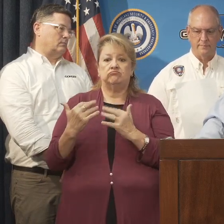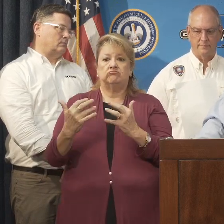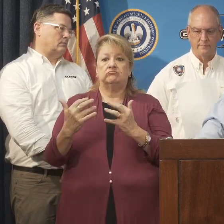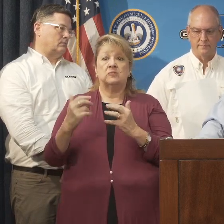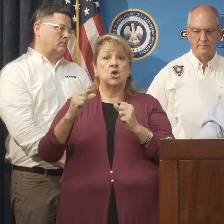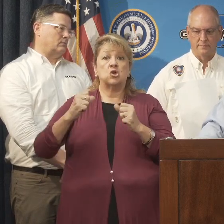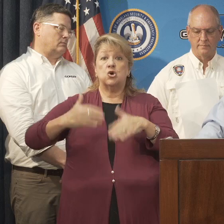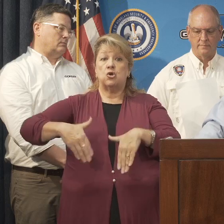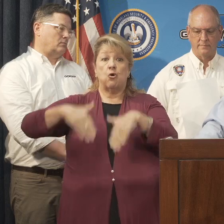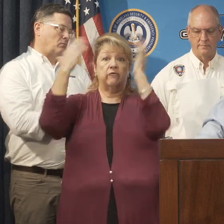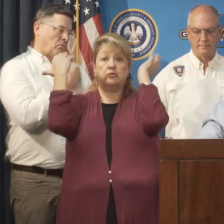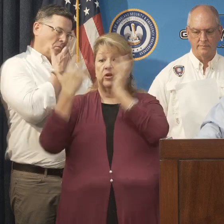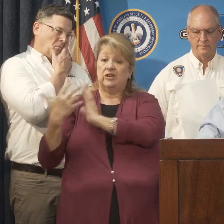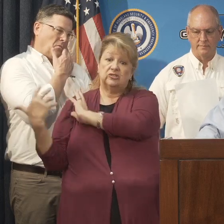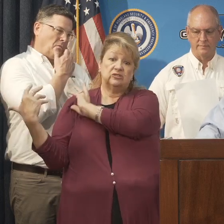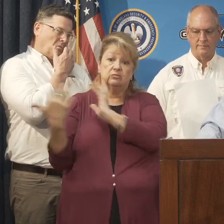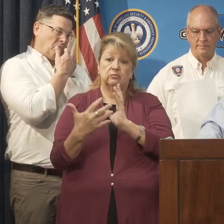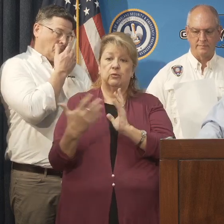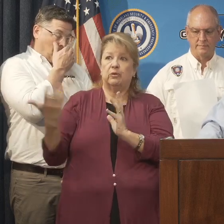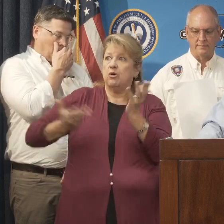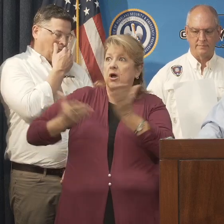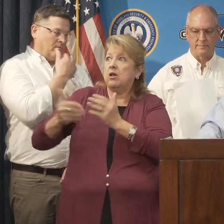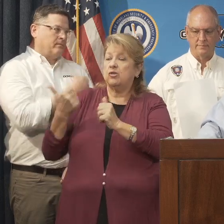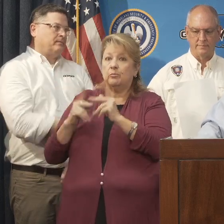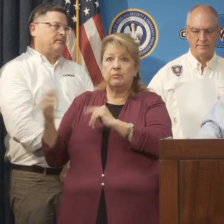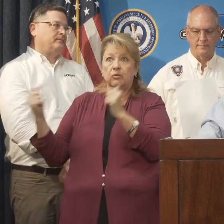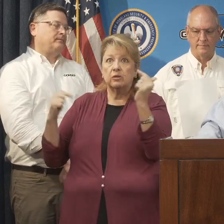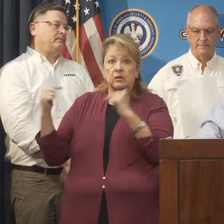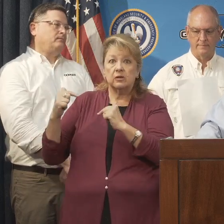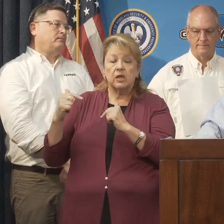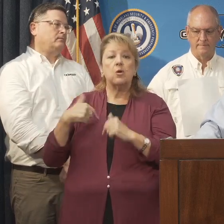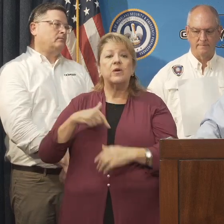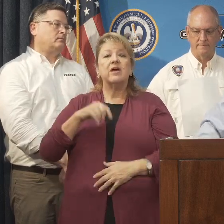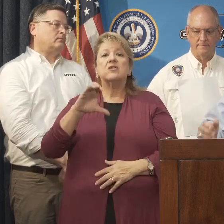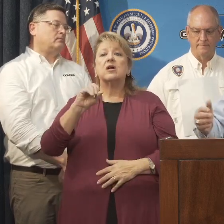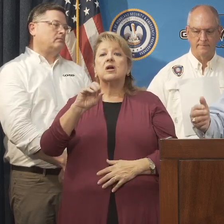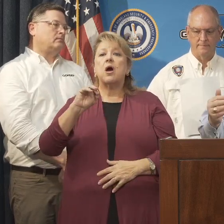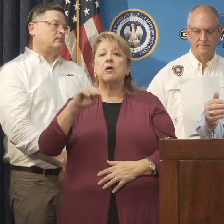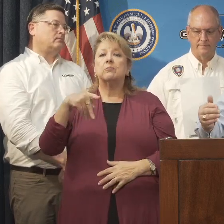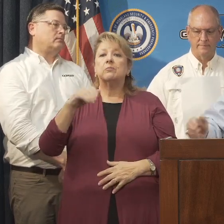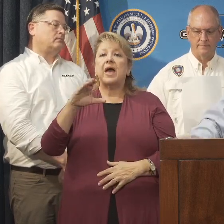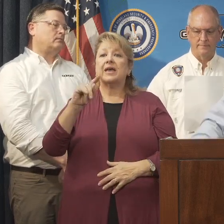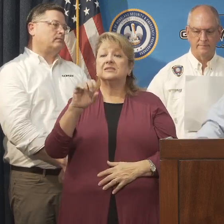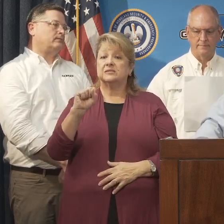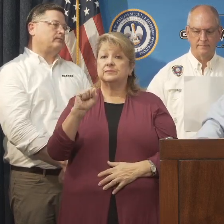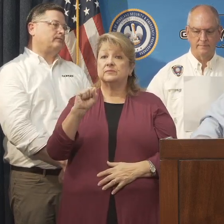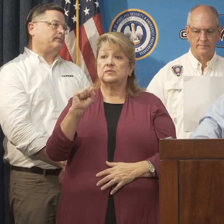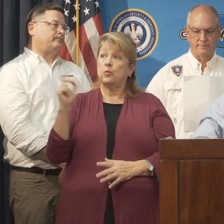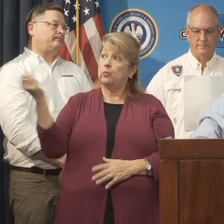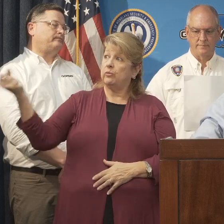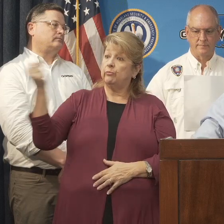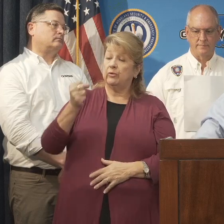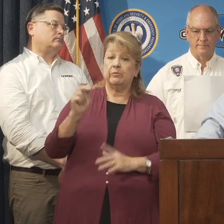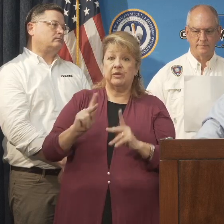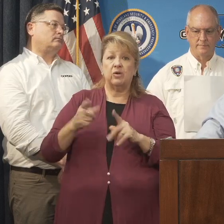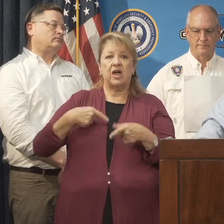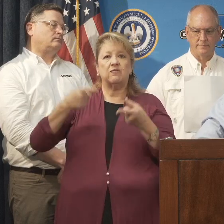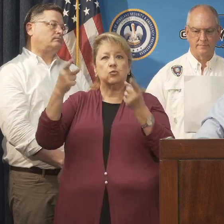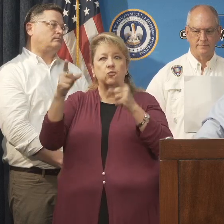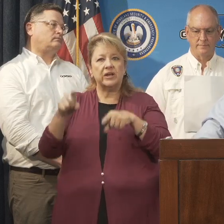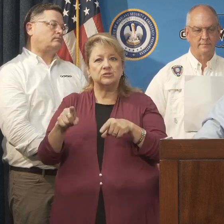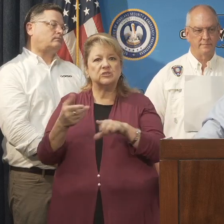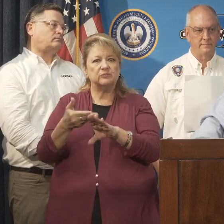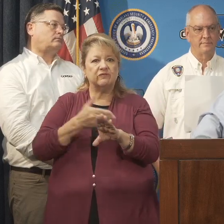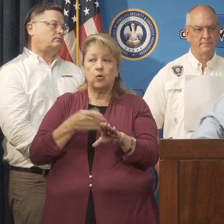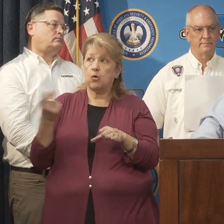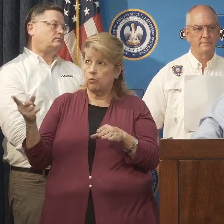been overrun, and we brought in additional personnel. We also have compacts. You know, when we bring people in, we have those arrangements made ahead of